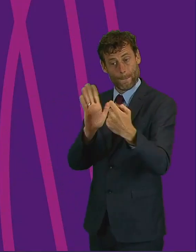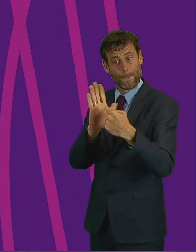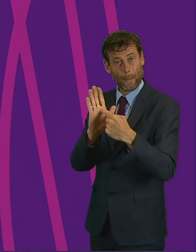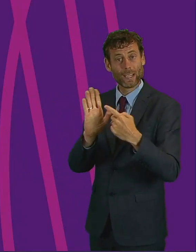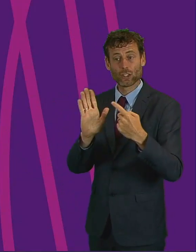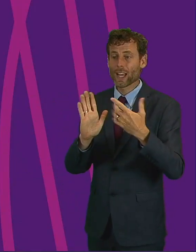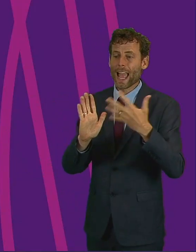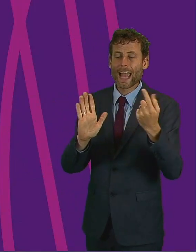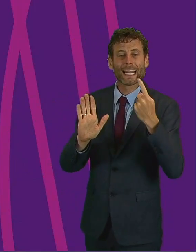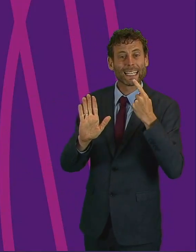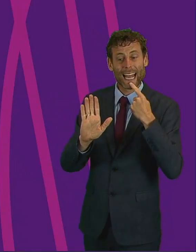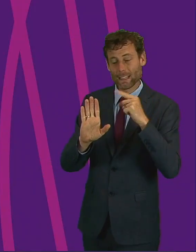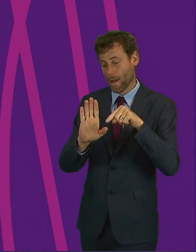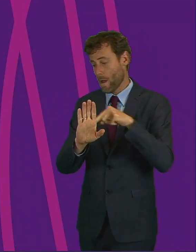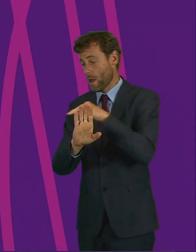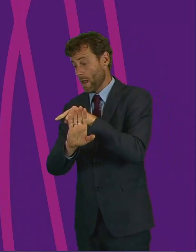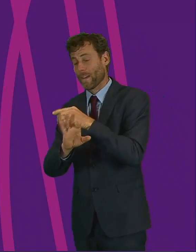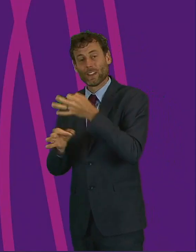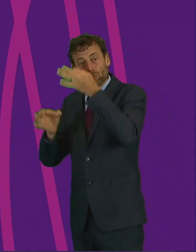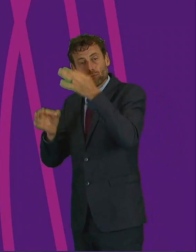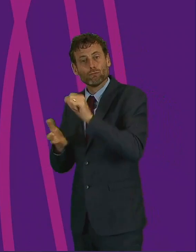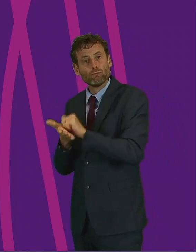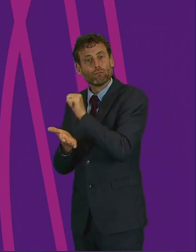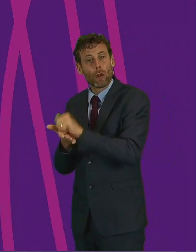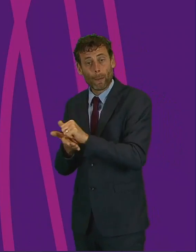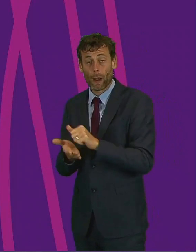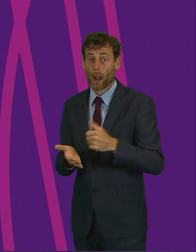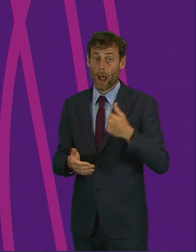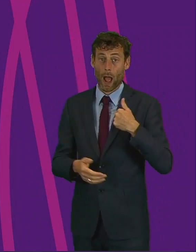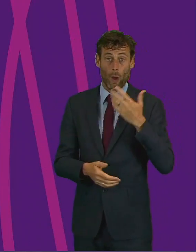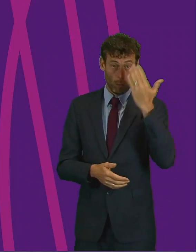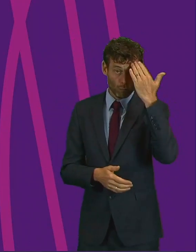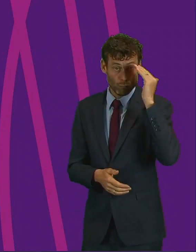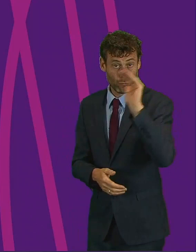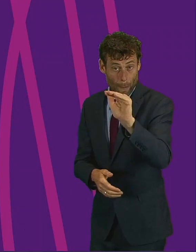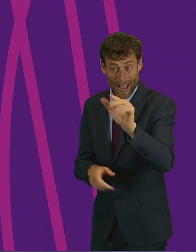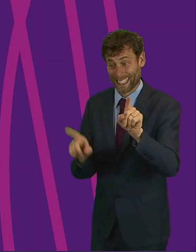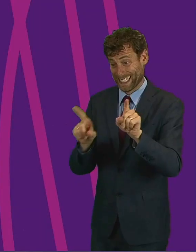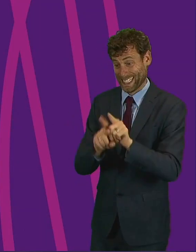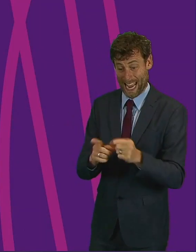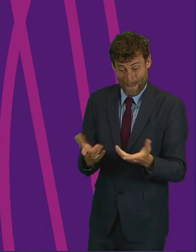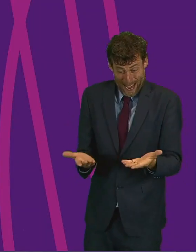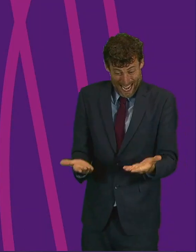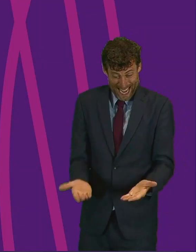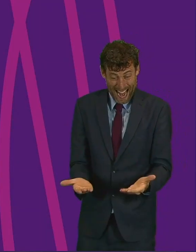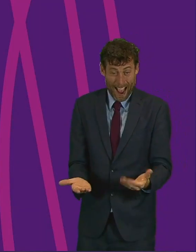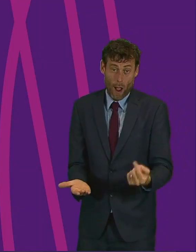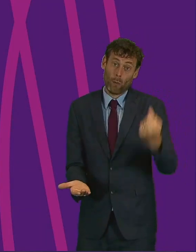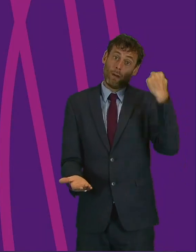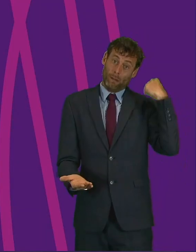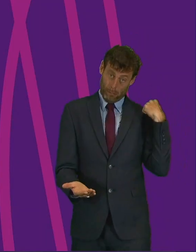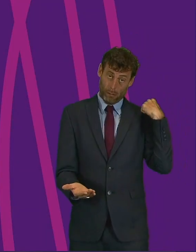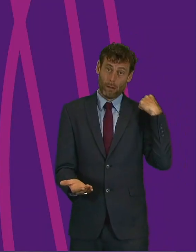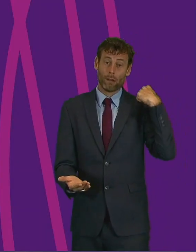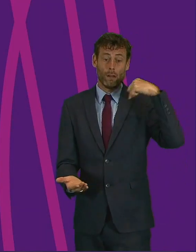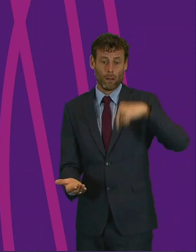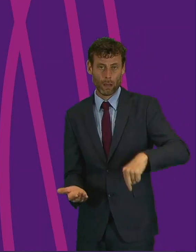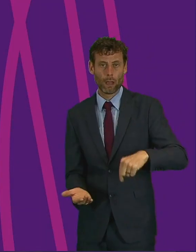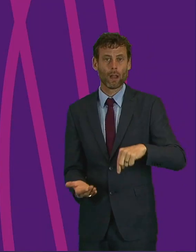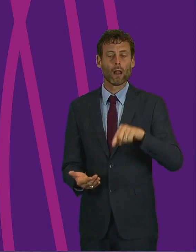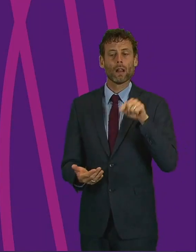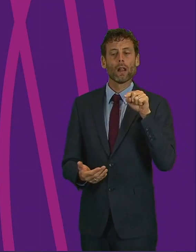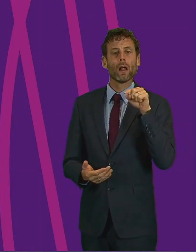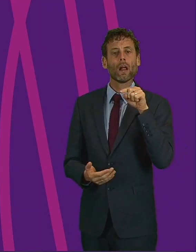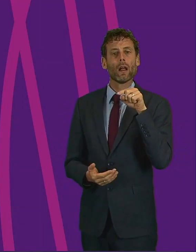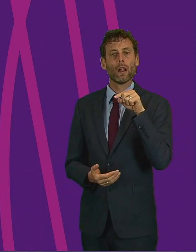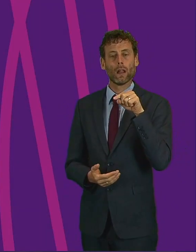remind Richard Leonard that back then, as is to some extent the case now, there were doubts about the reliability, or